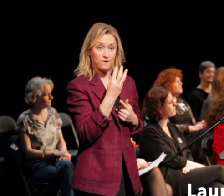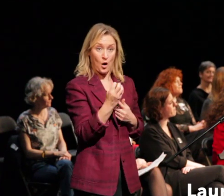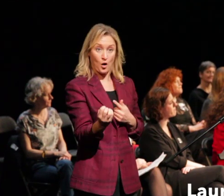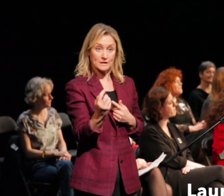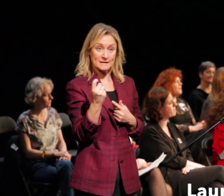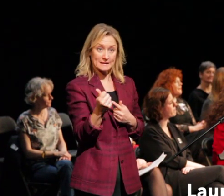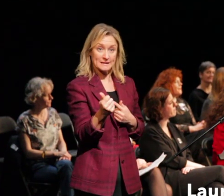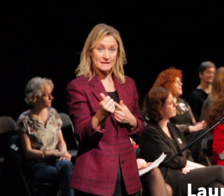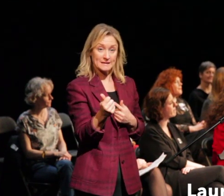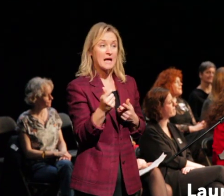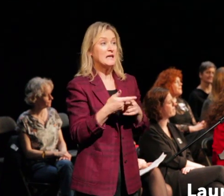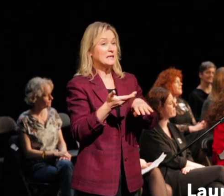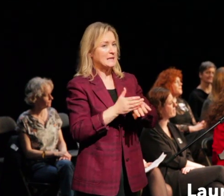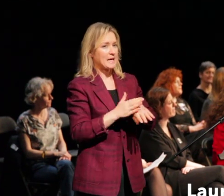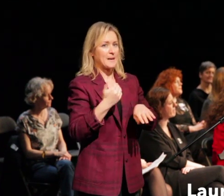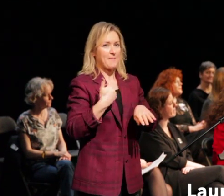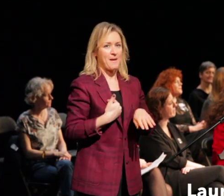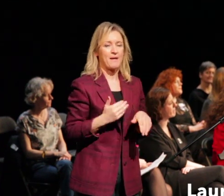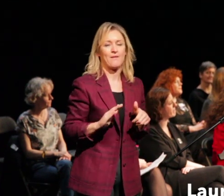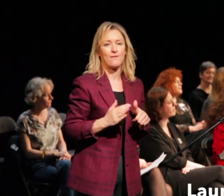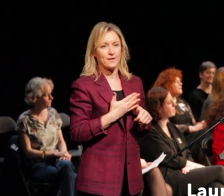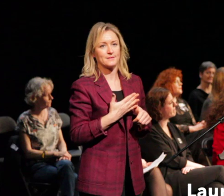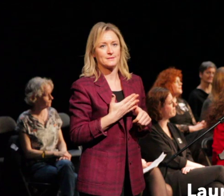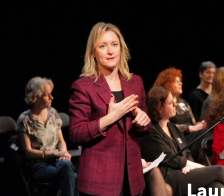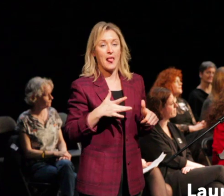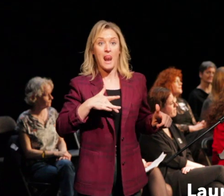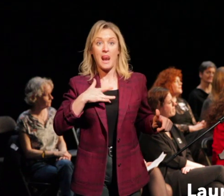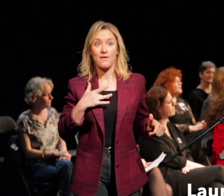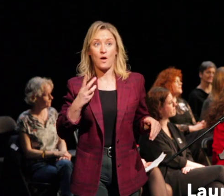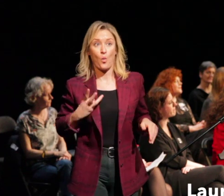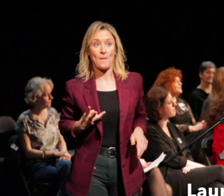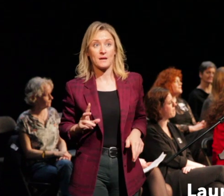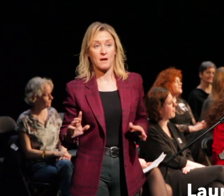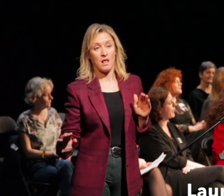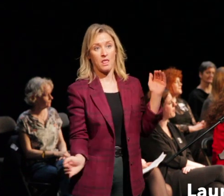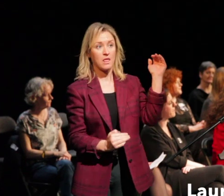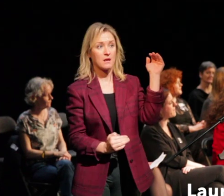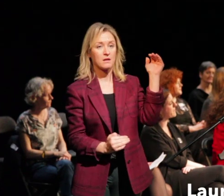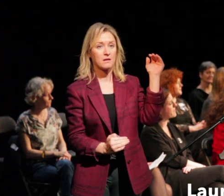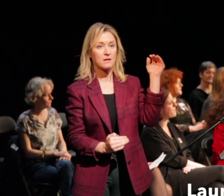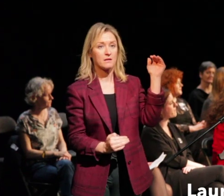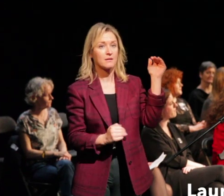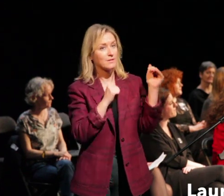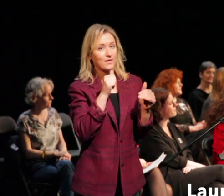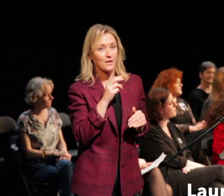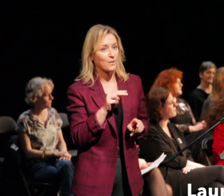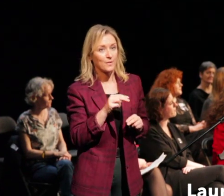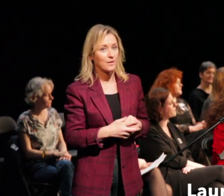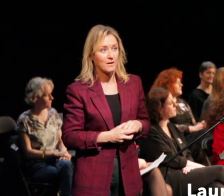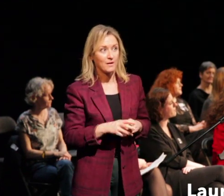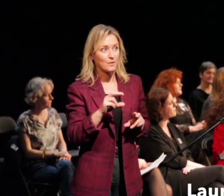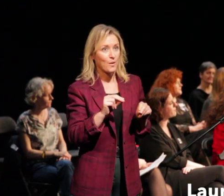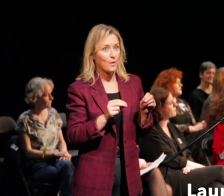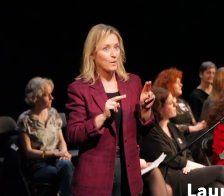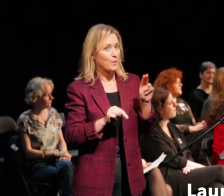dead men are still taking precedent over living women. Nothing new. No new stories told, not for the sake of